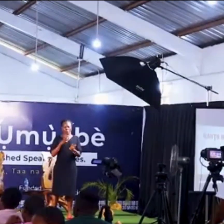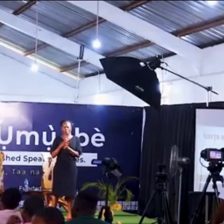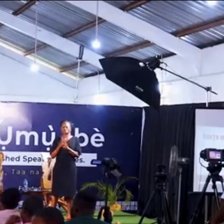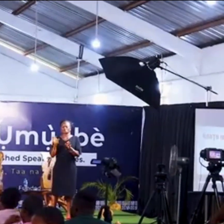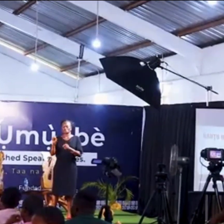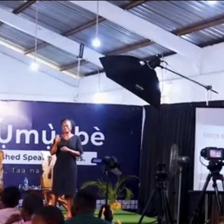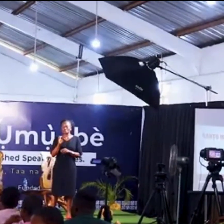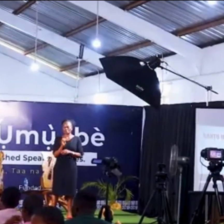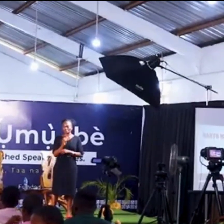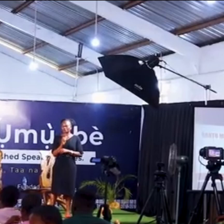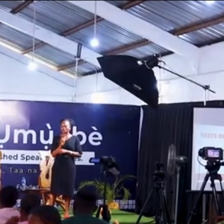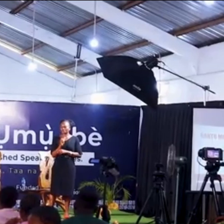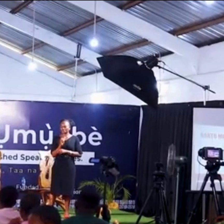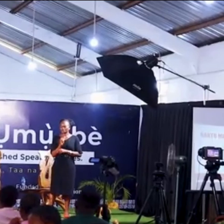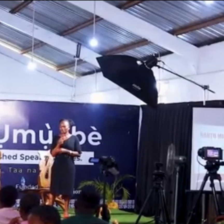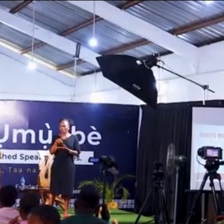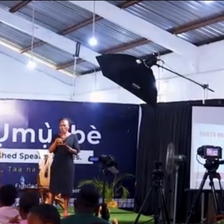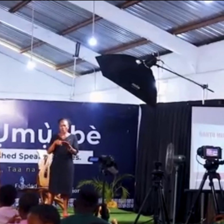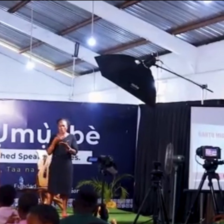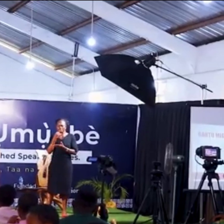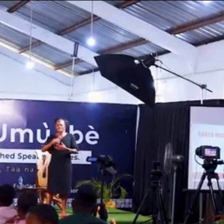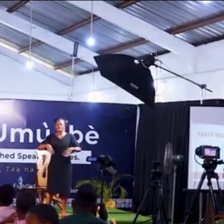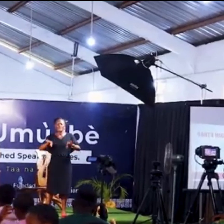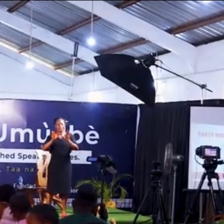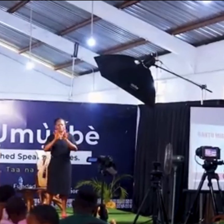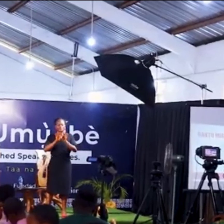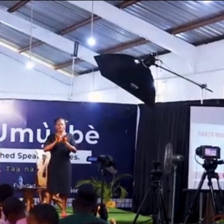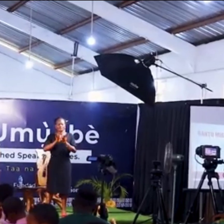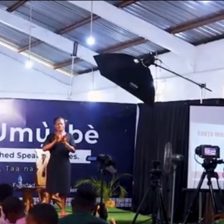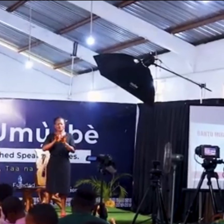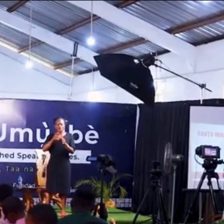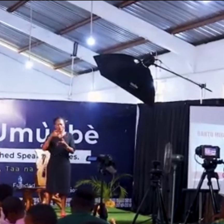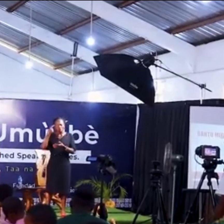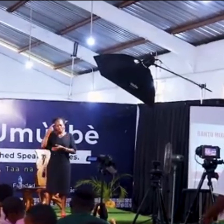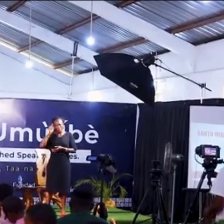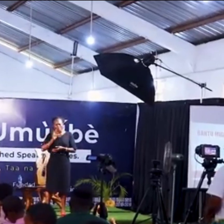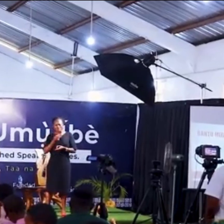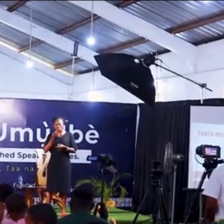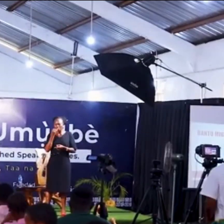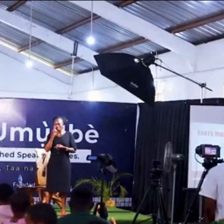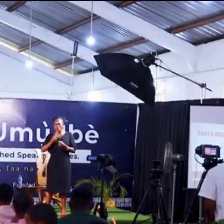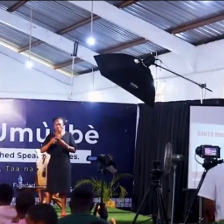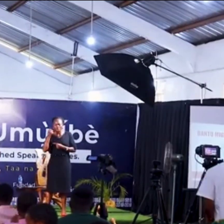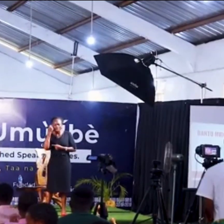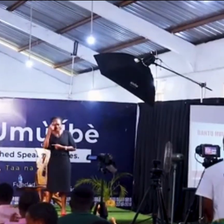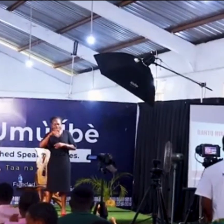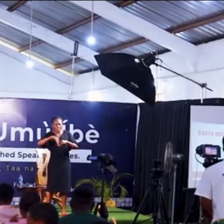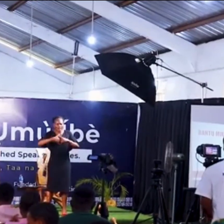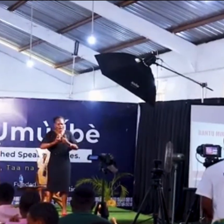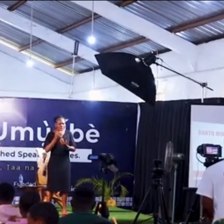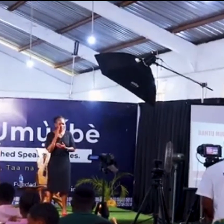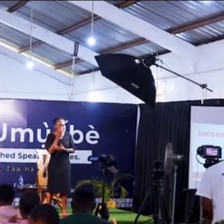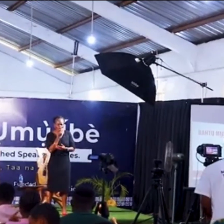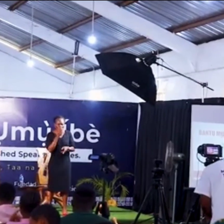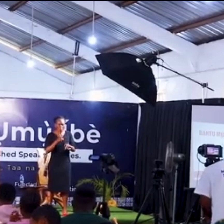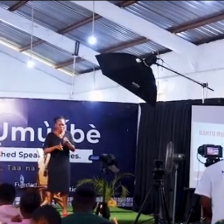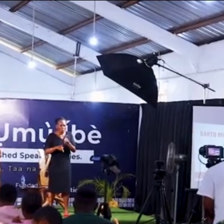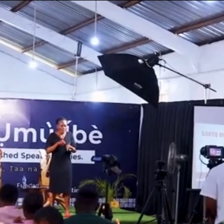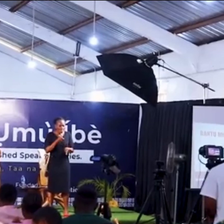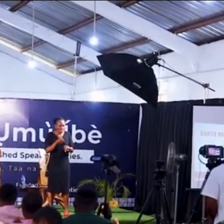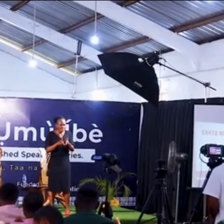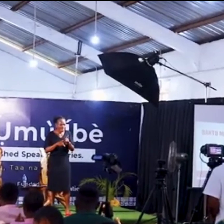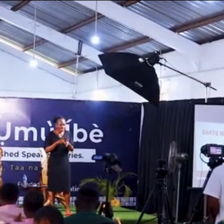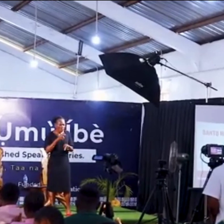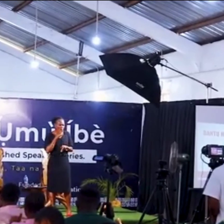So, what is important, of course, is to understand how the Igbo people were critical